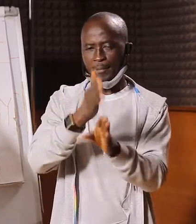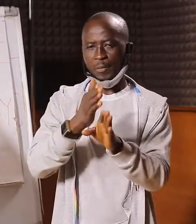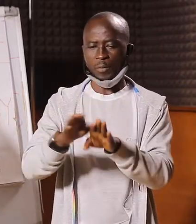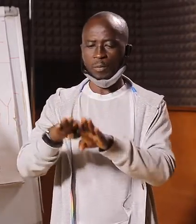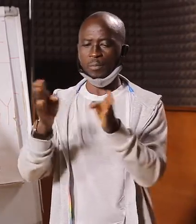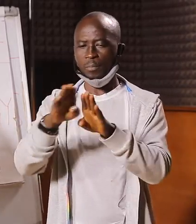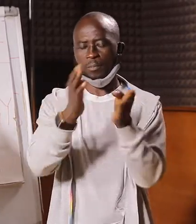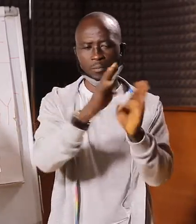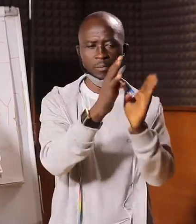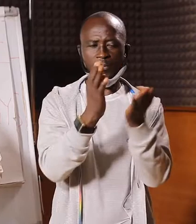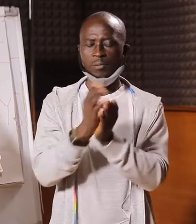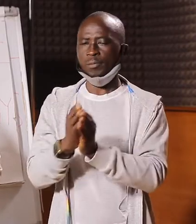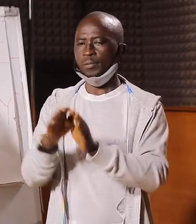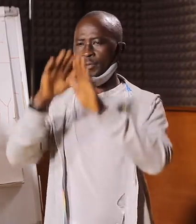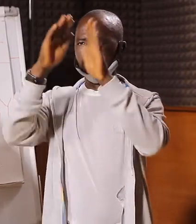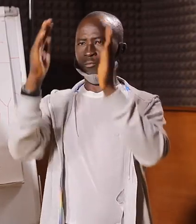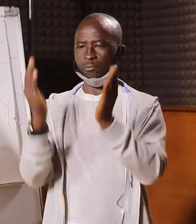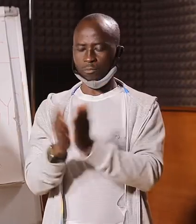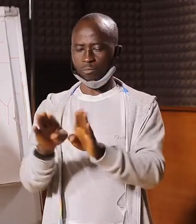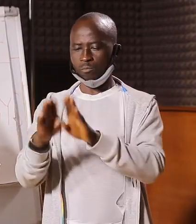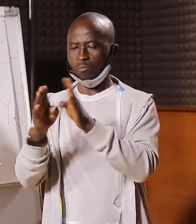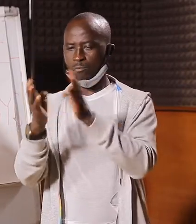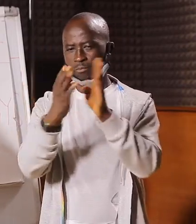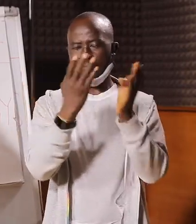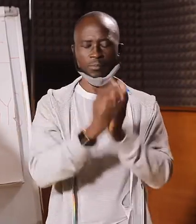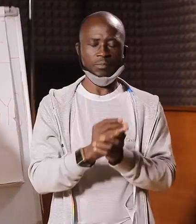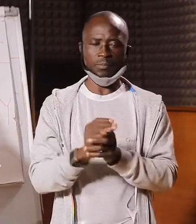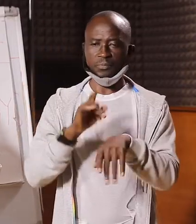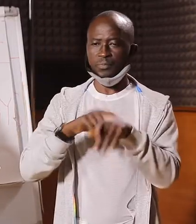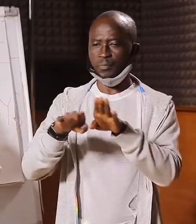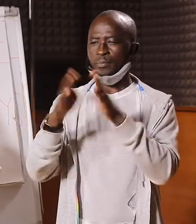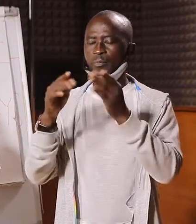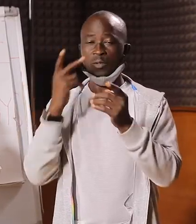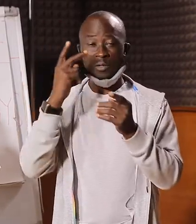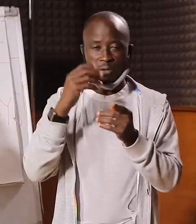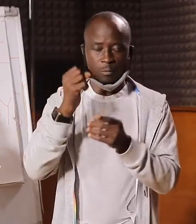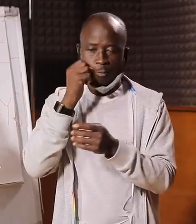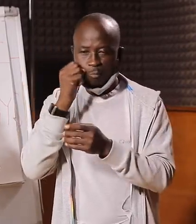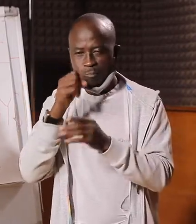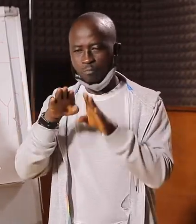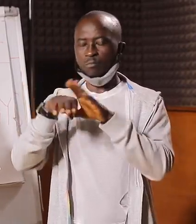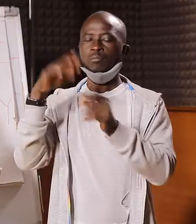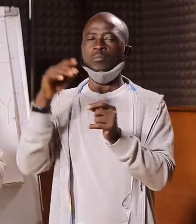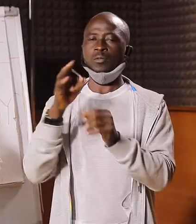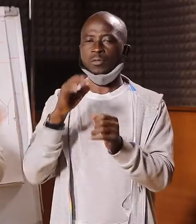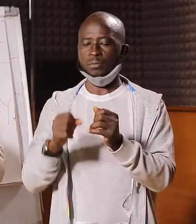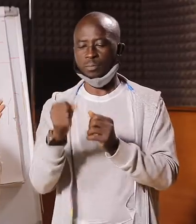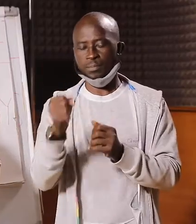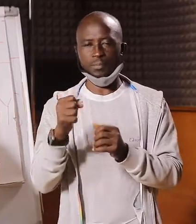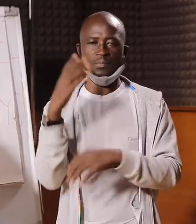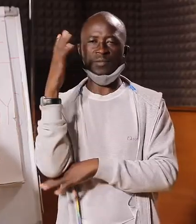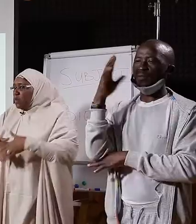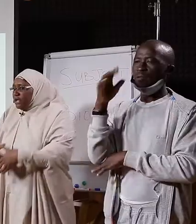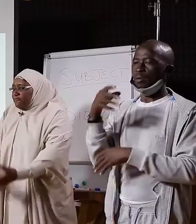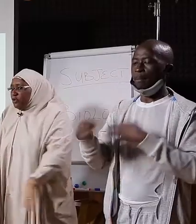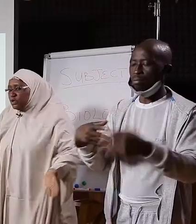okra. That is along the slit. All of them will open. And when they open, you see the seed outside. So a small shake on the tree, it will release the